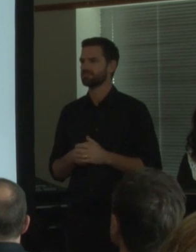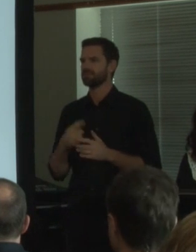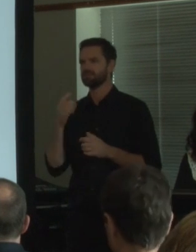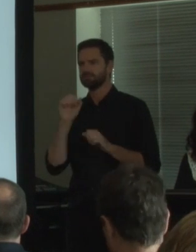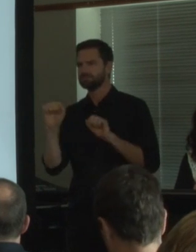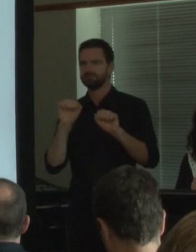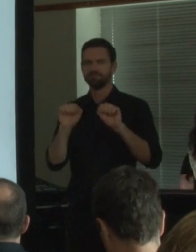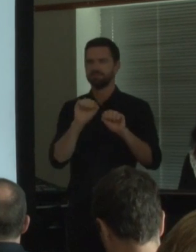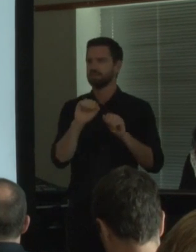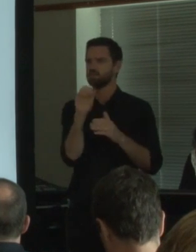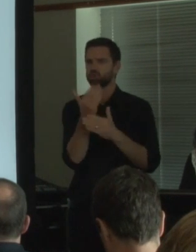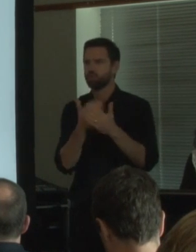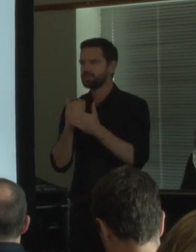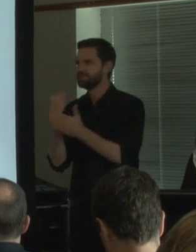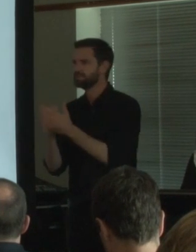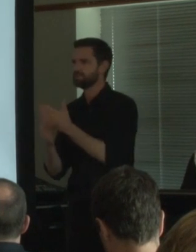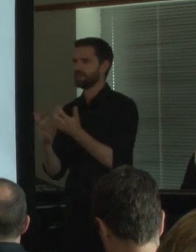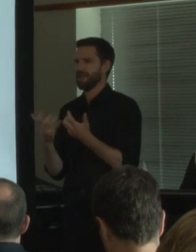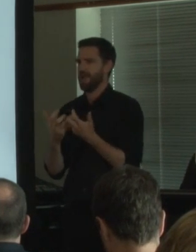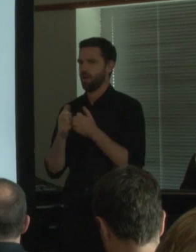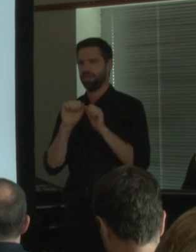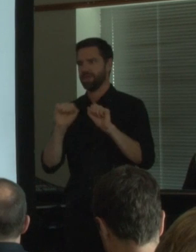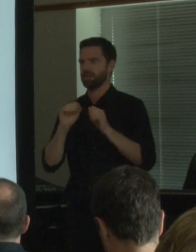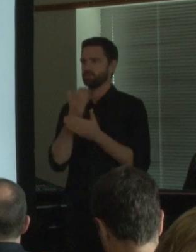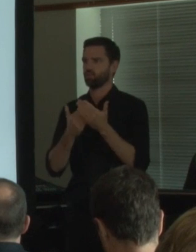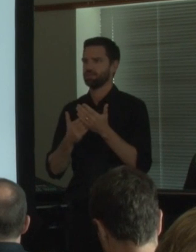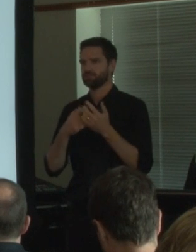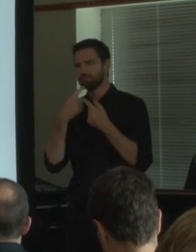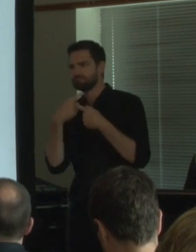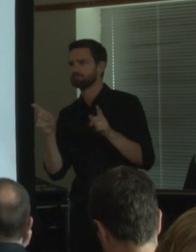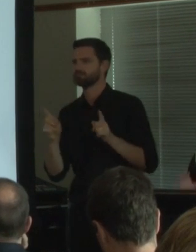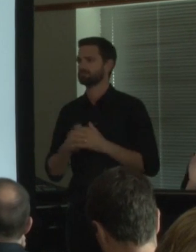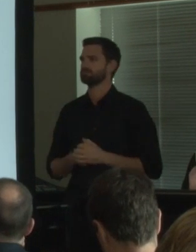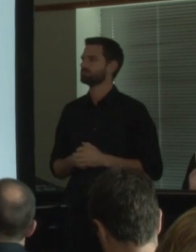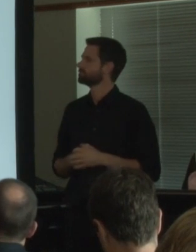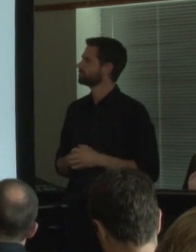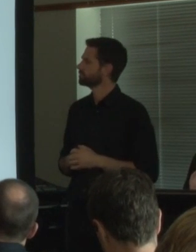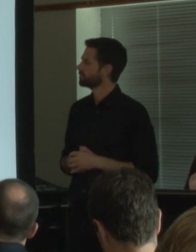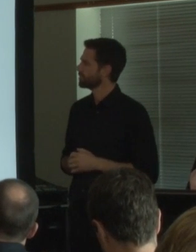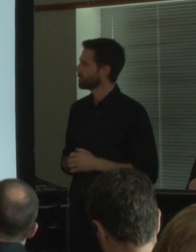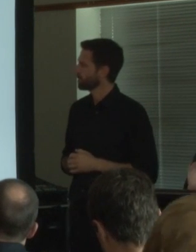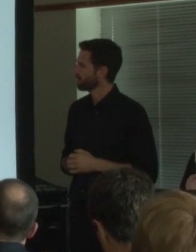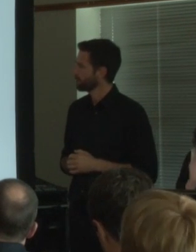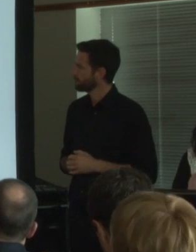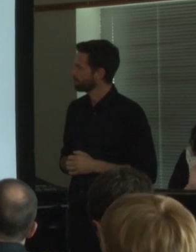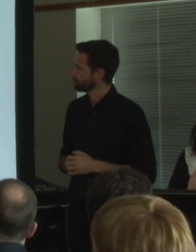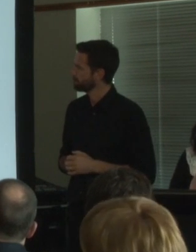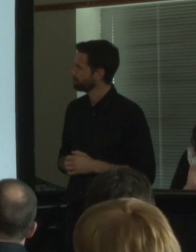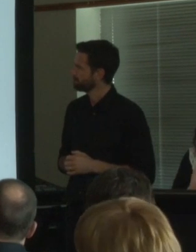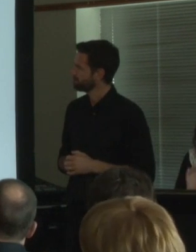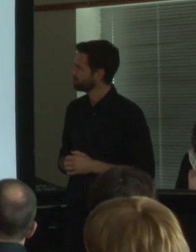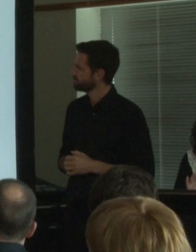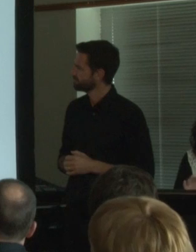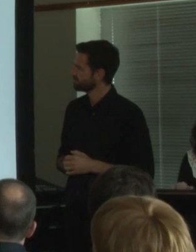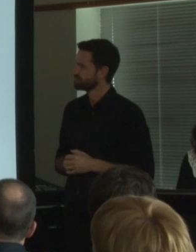stories? And we talked about objects and cases and all sorts of things. And in the end, we decided we would go with putting their